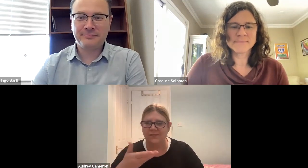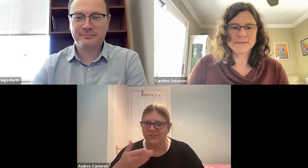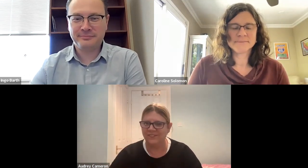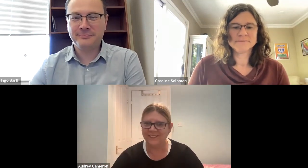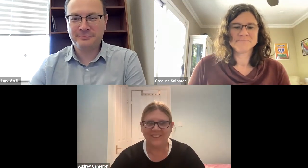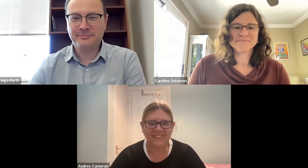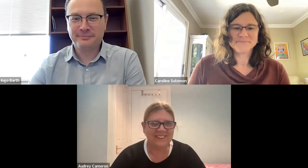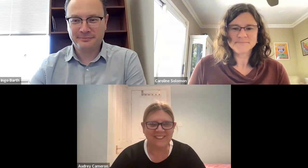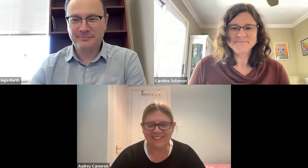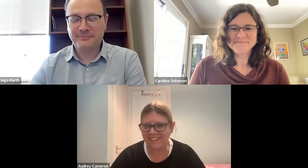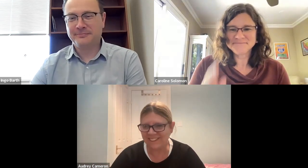continues.